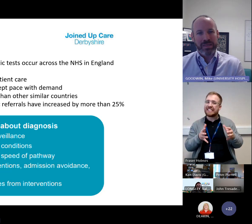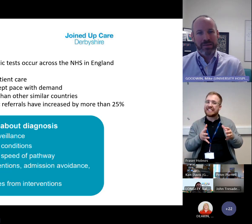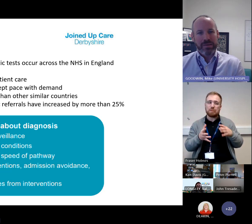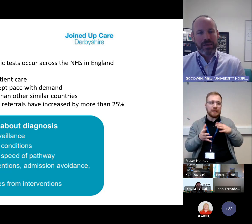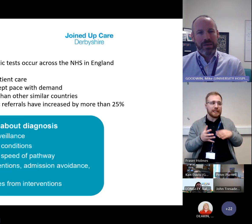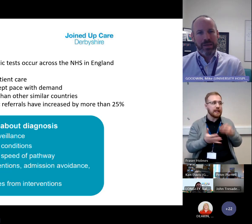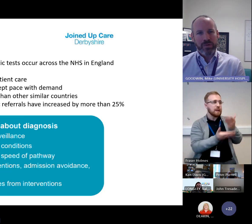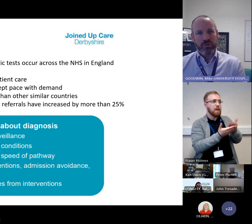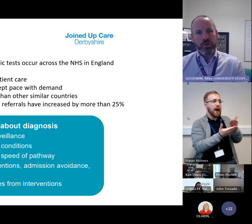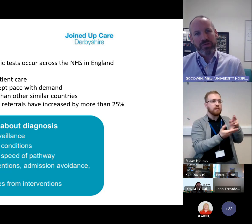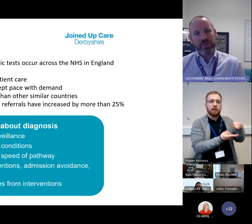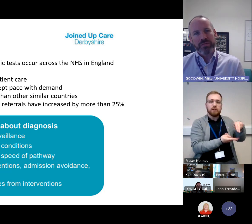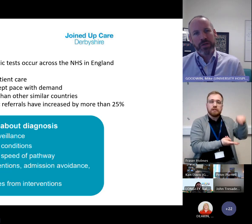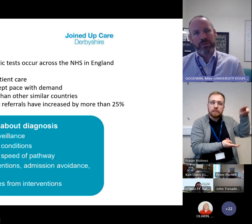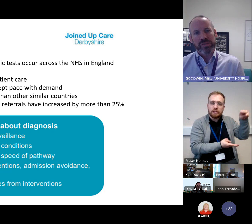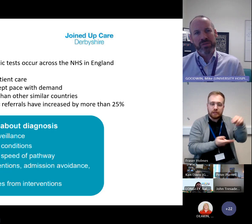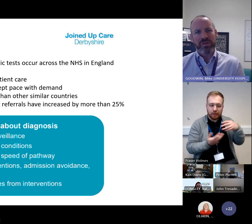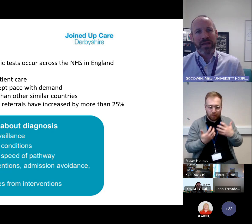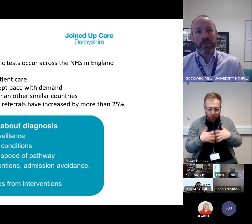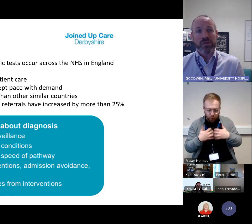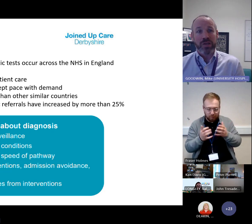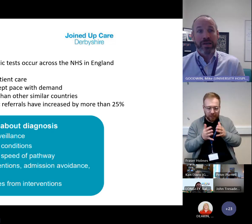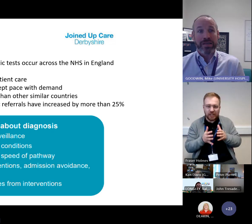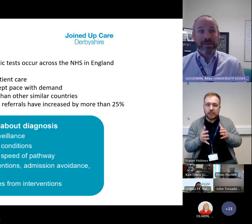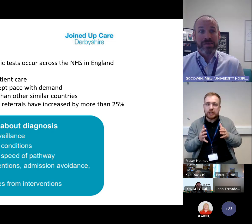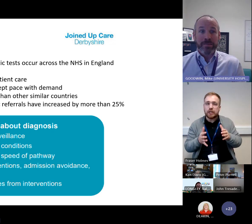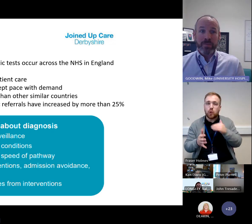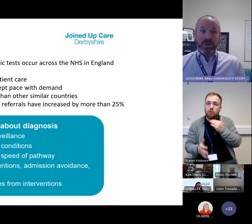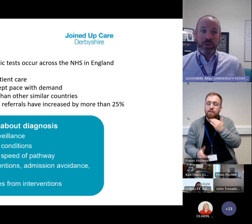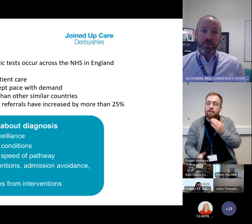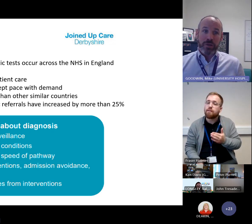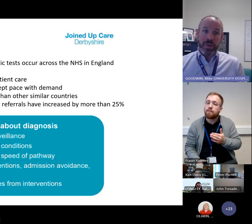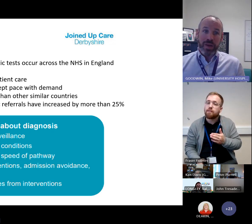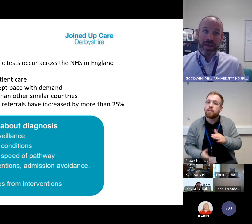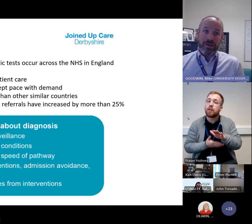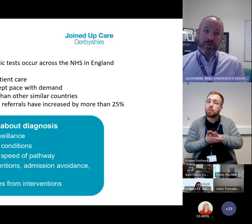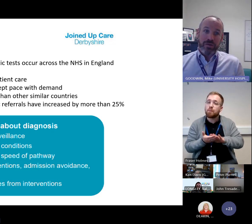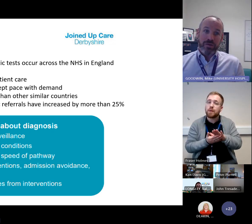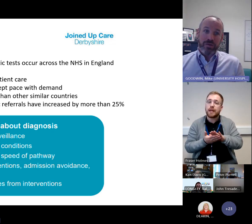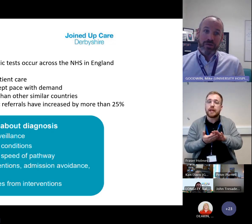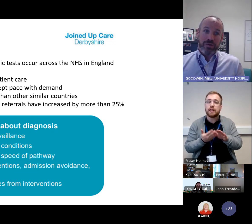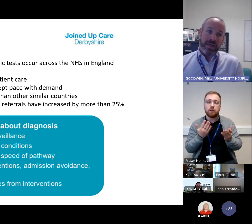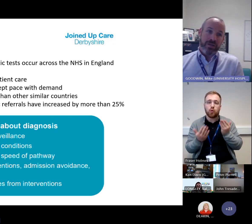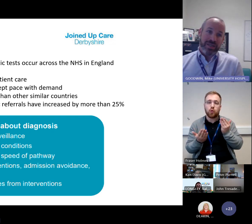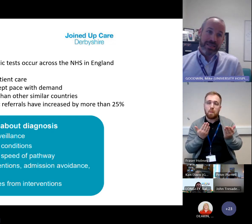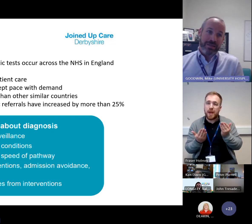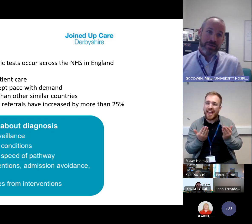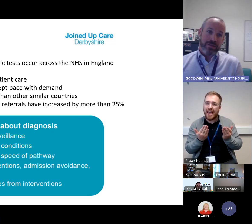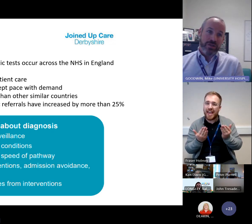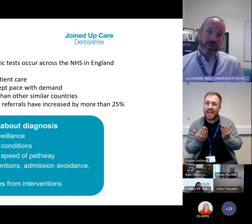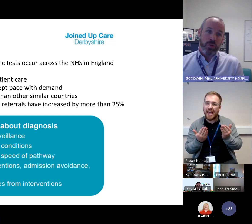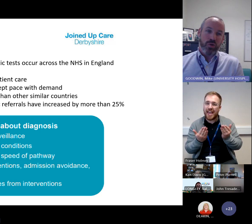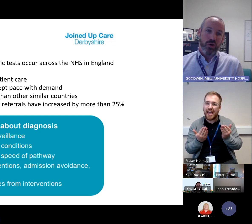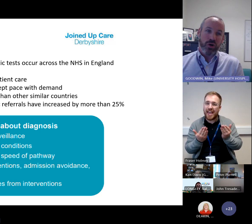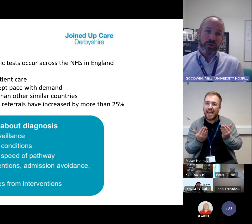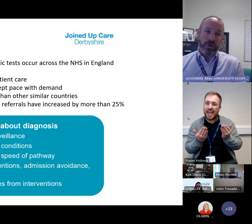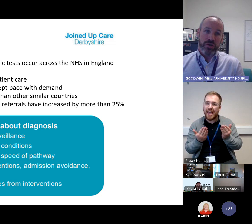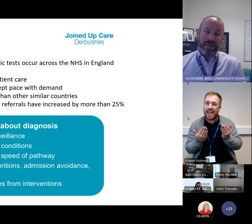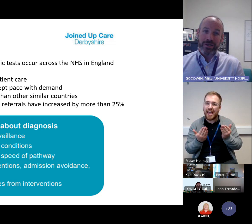with the growth in referrals. So what that looks like is, if you compare the NHS England